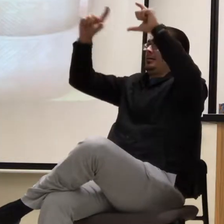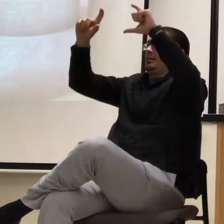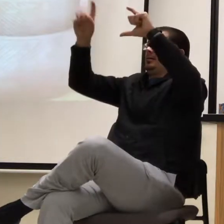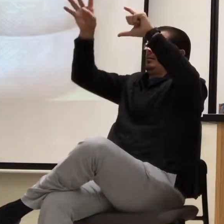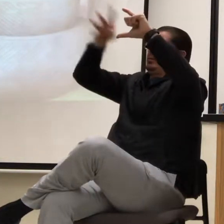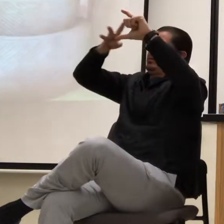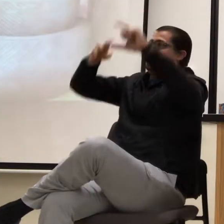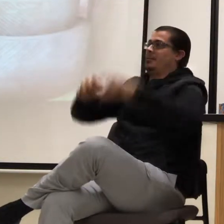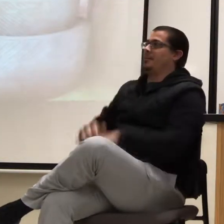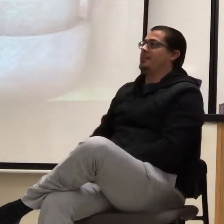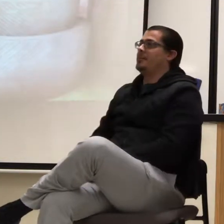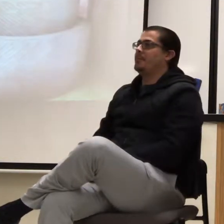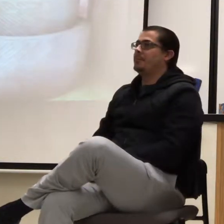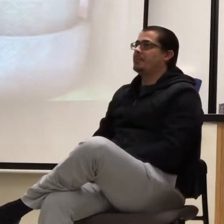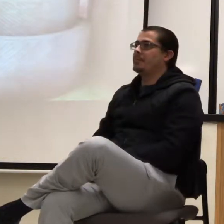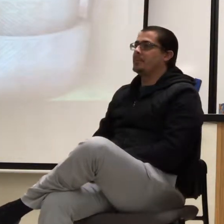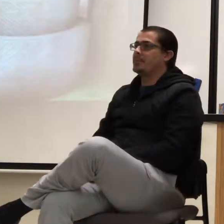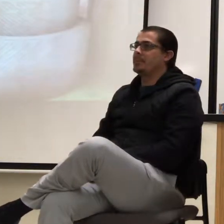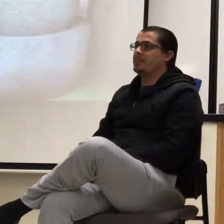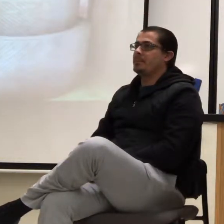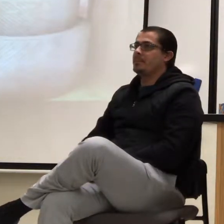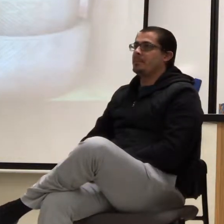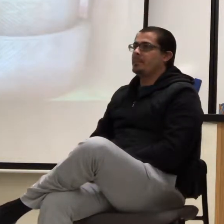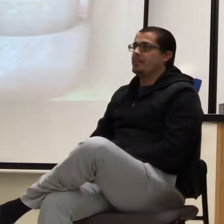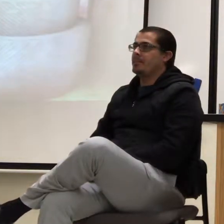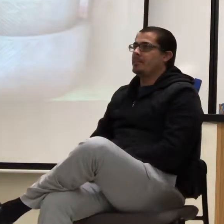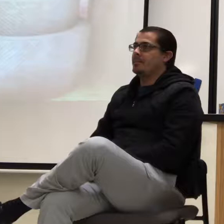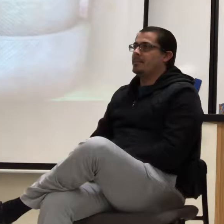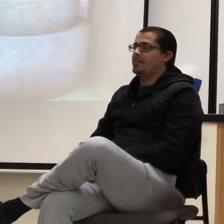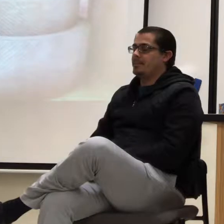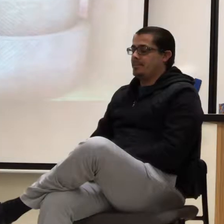Let me describe it here.